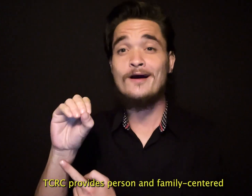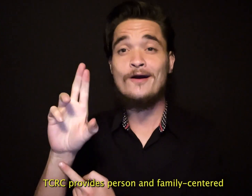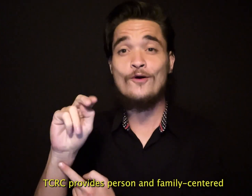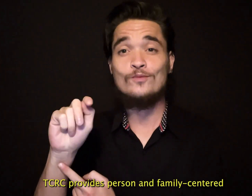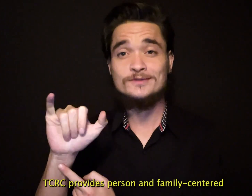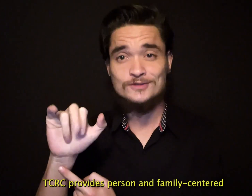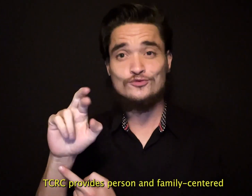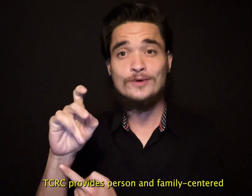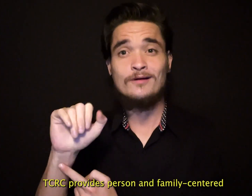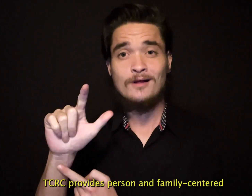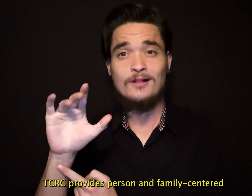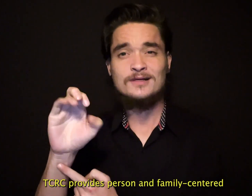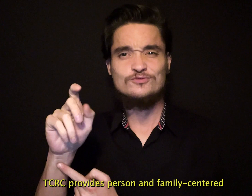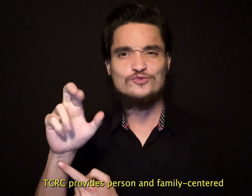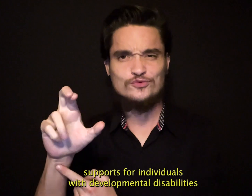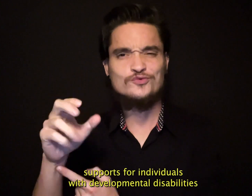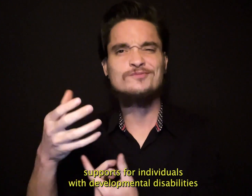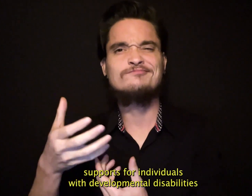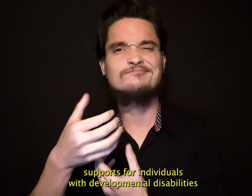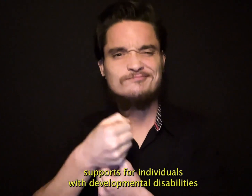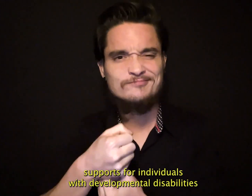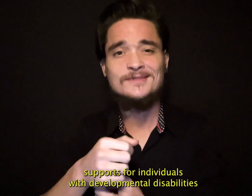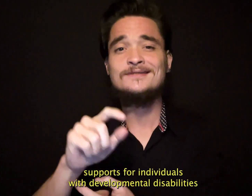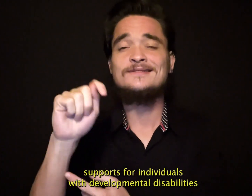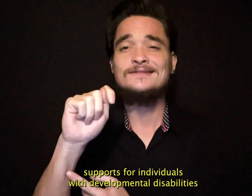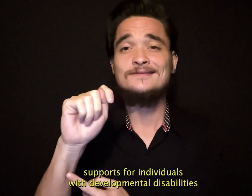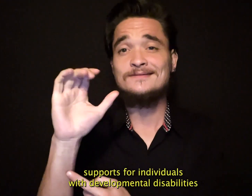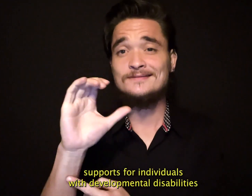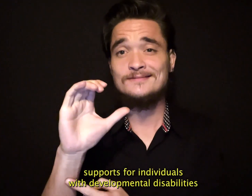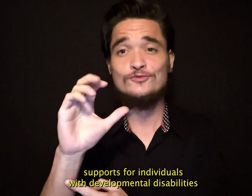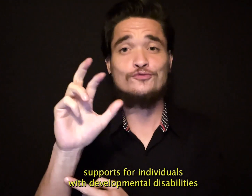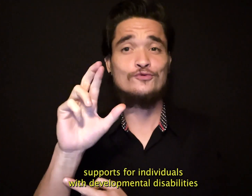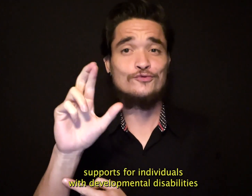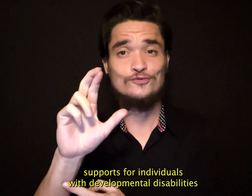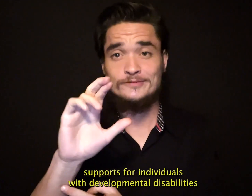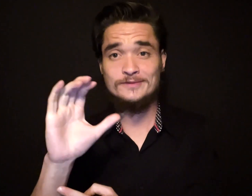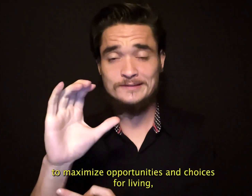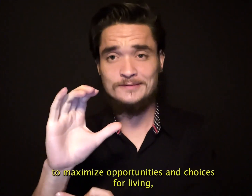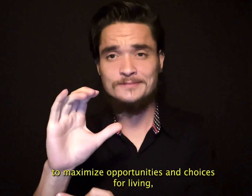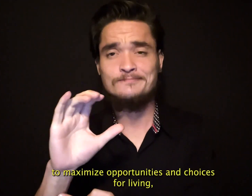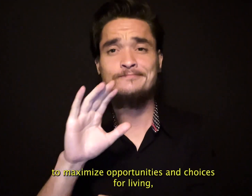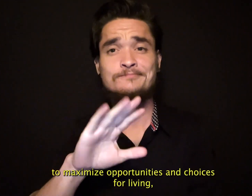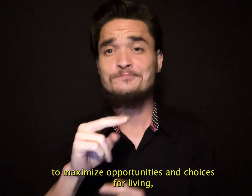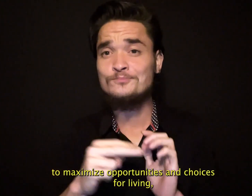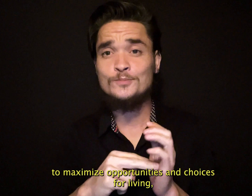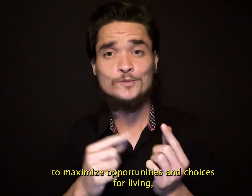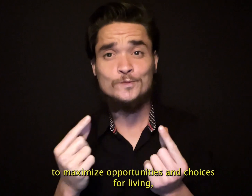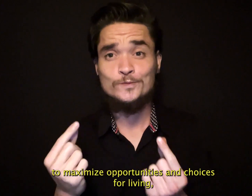TCRC provides person and family-centered supports for individuals with developmental disabilities to maximize opportunities